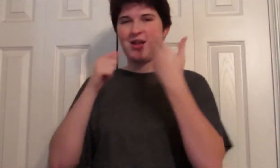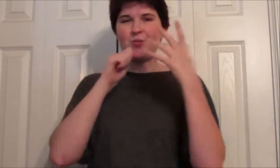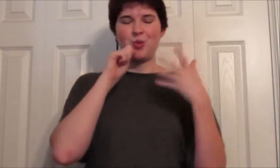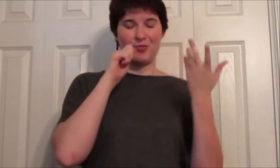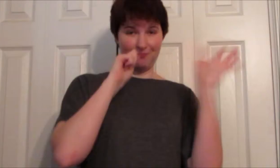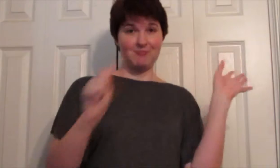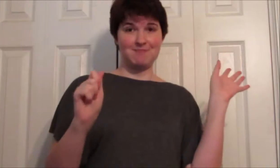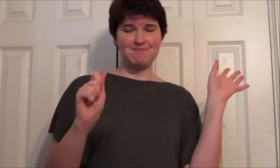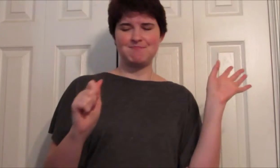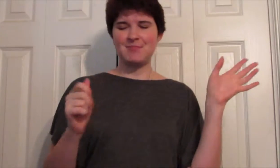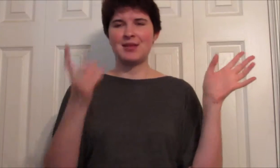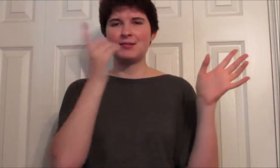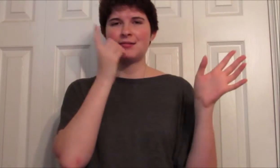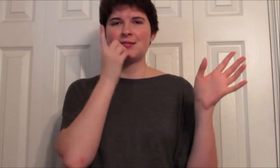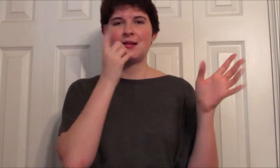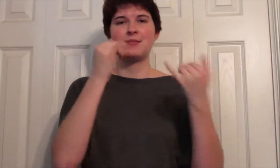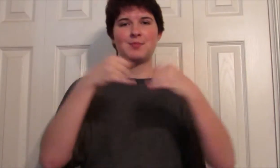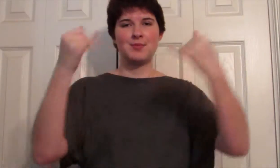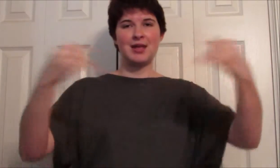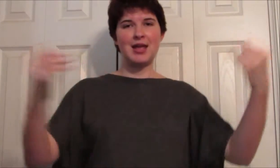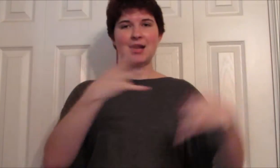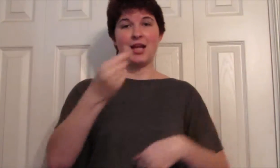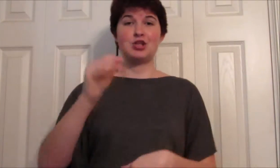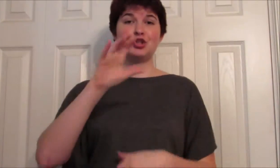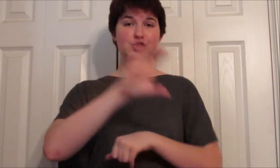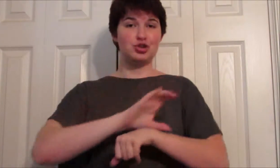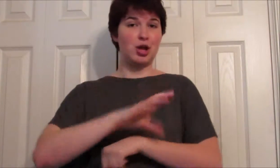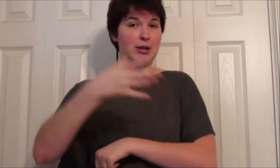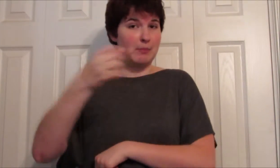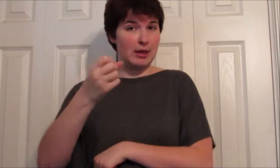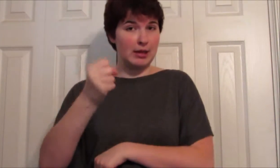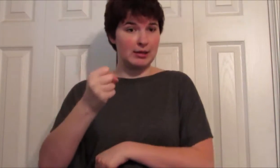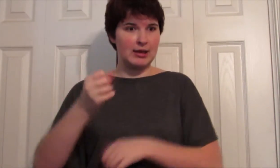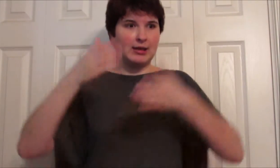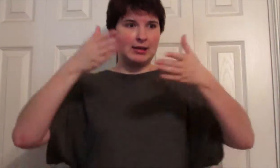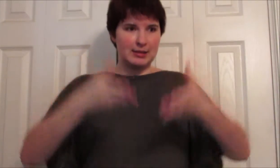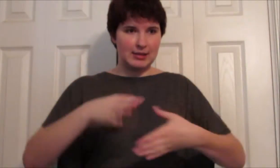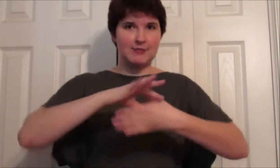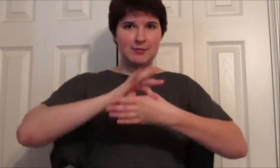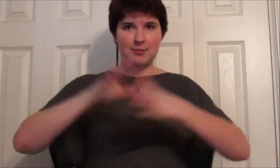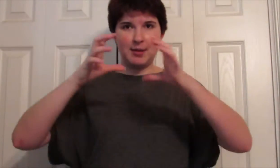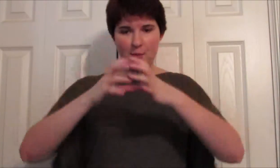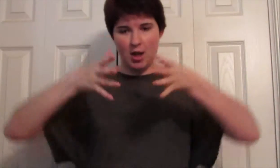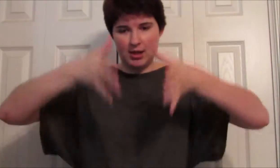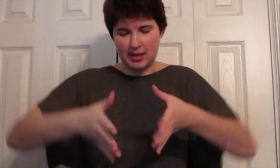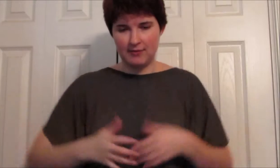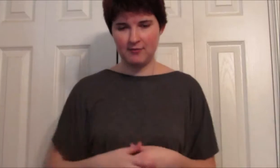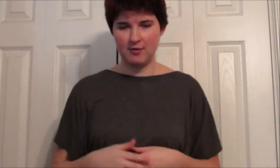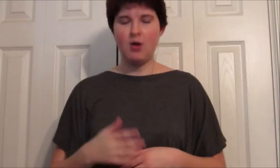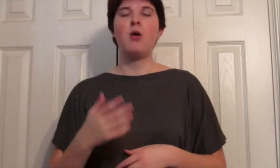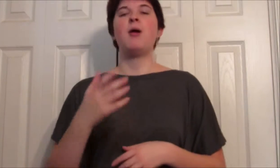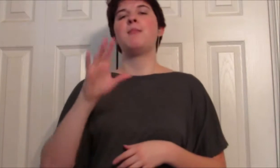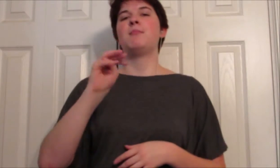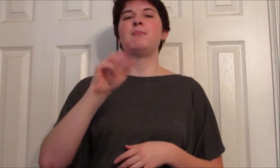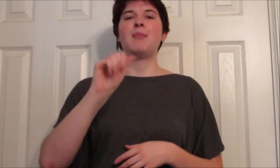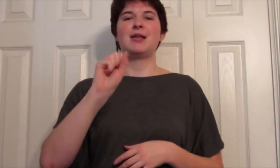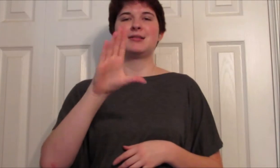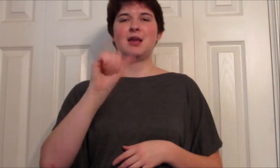it. Dinner, a glass of spaghetti and chocolate milk. Leave the meatball on the plate, 1 stick of mascara for